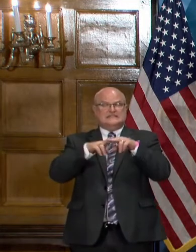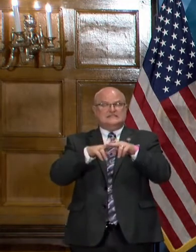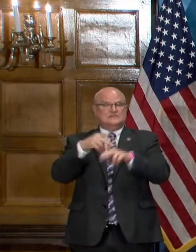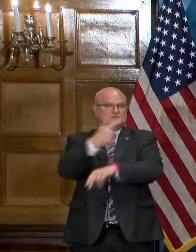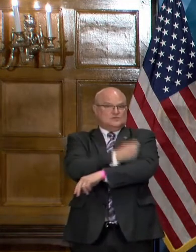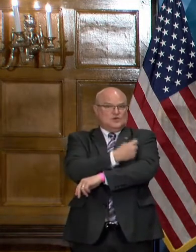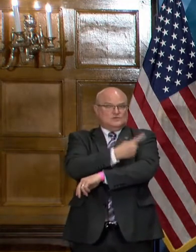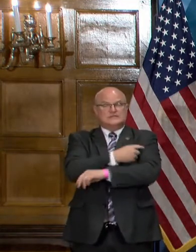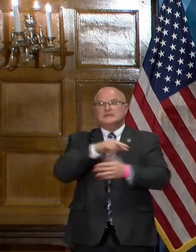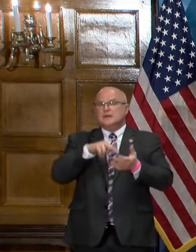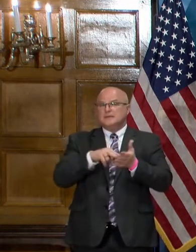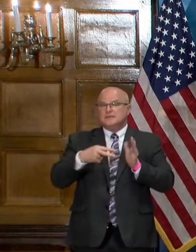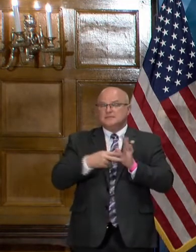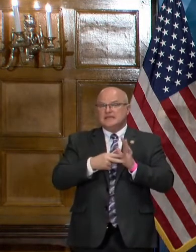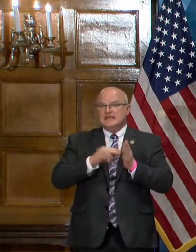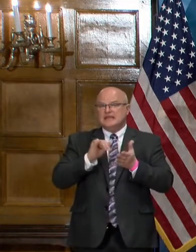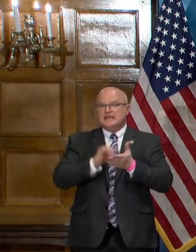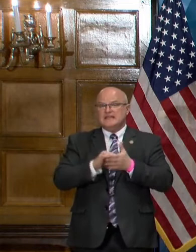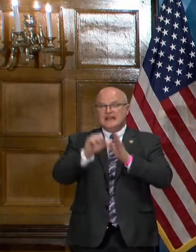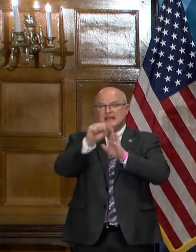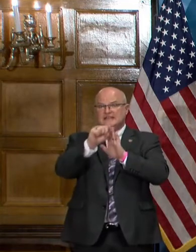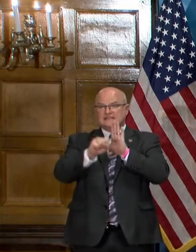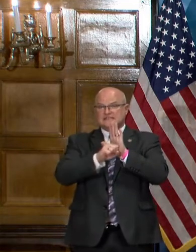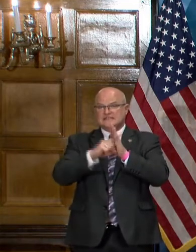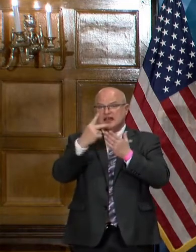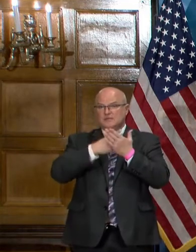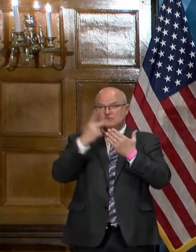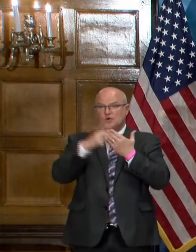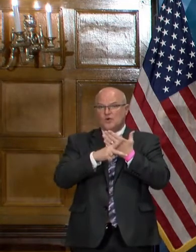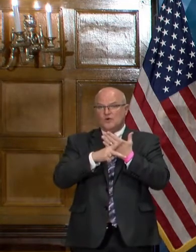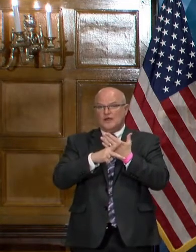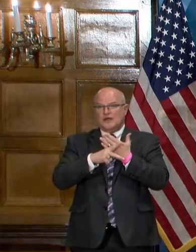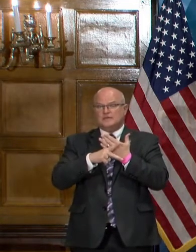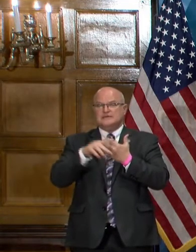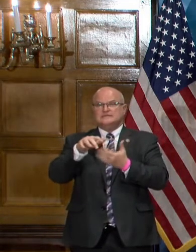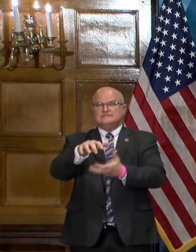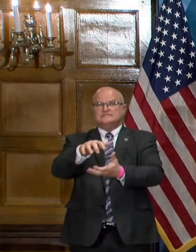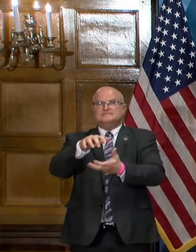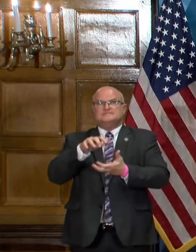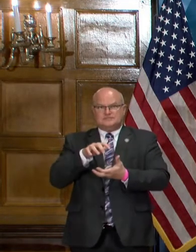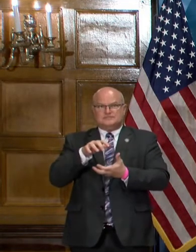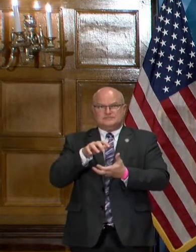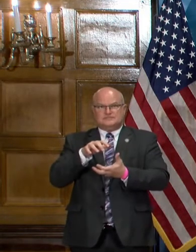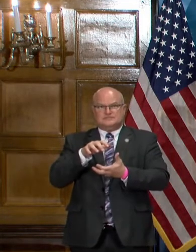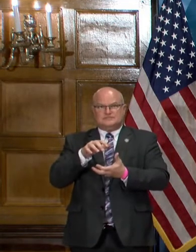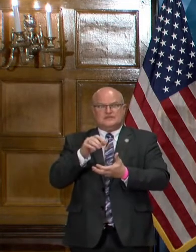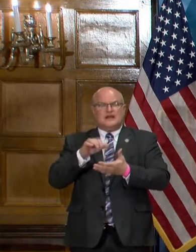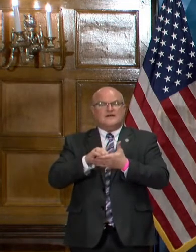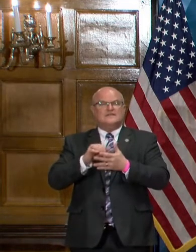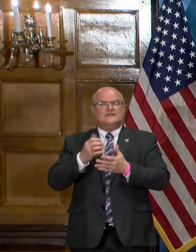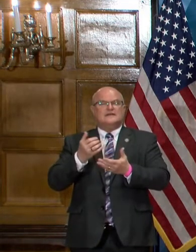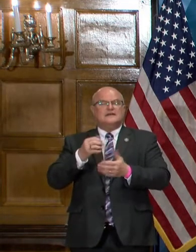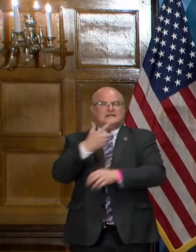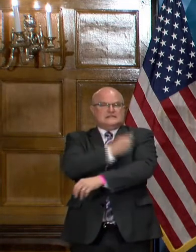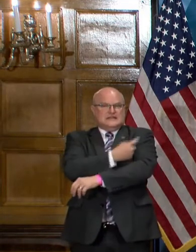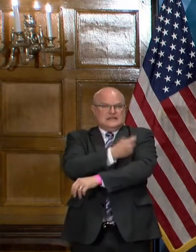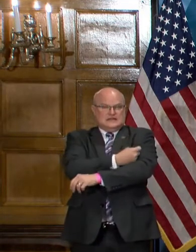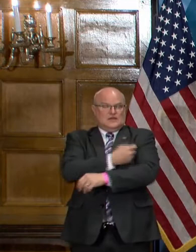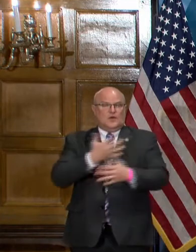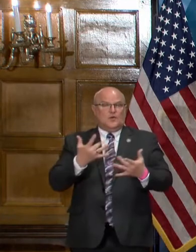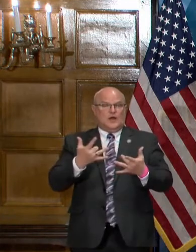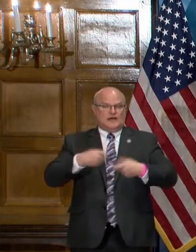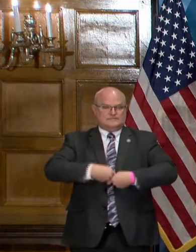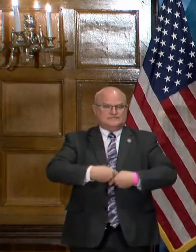doses, which means that the state program is getting the largest bulk, of course, of the allocation, because we're